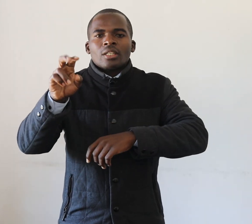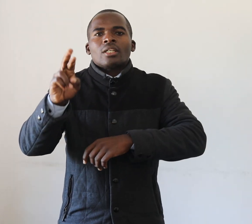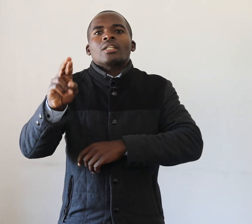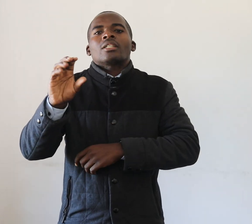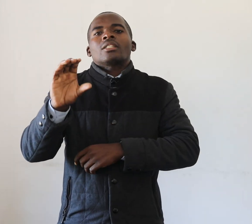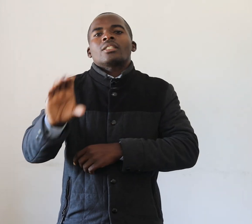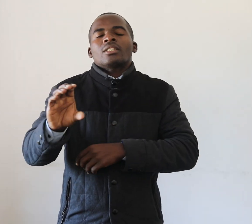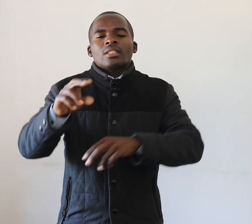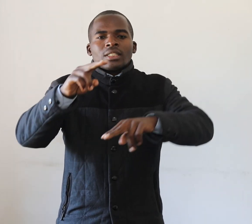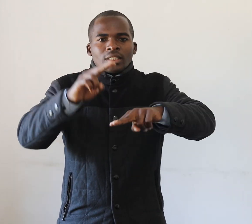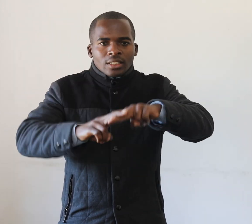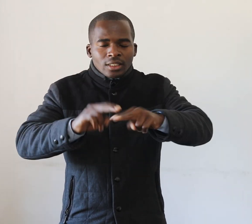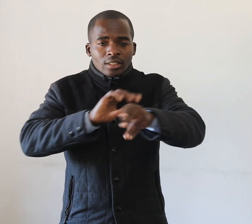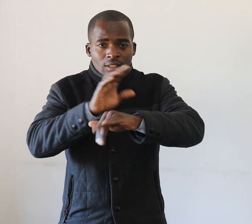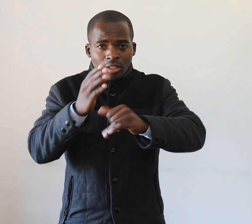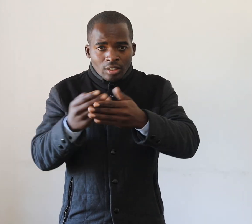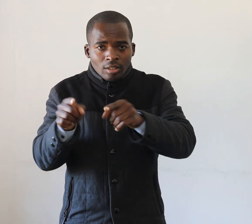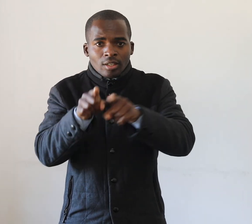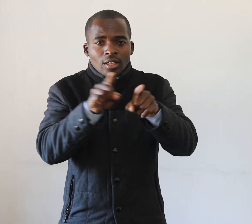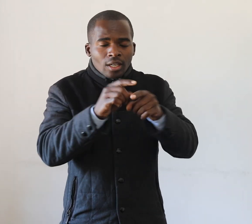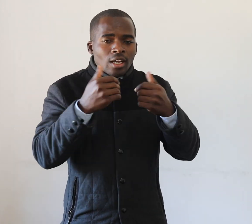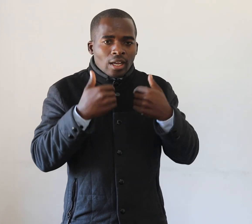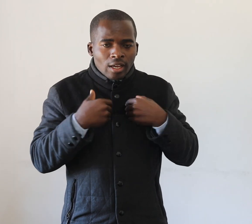over ordinary constituency seats.